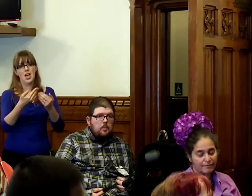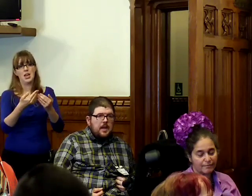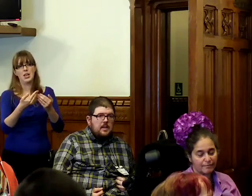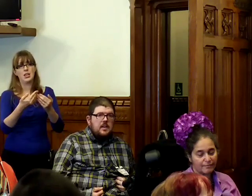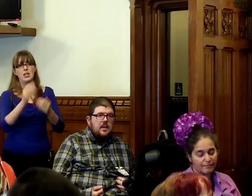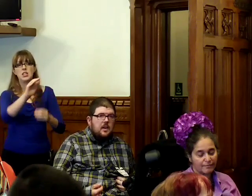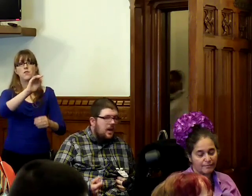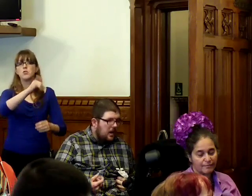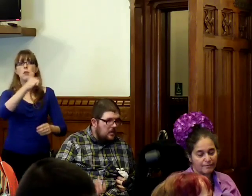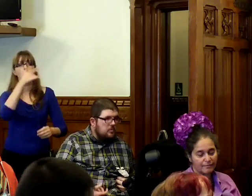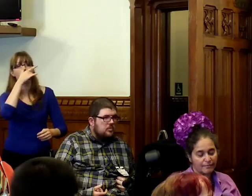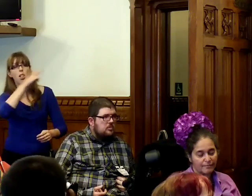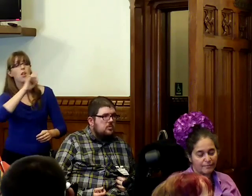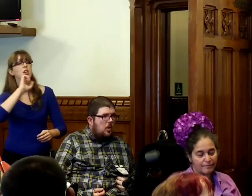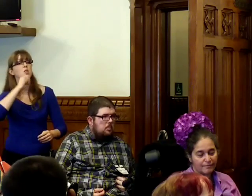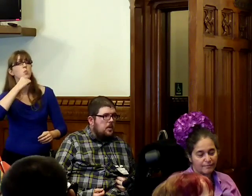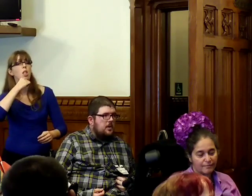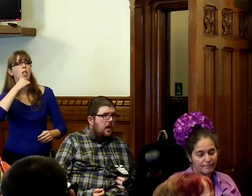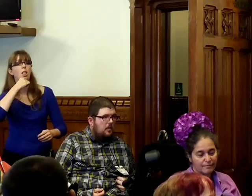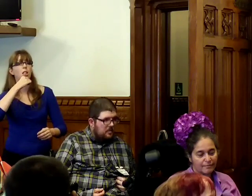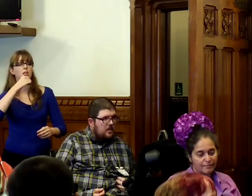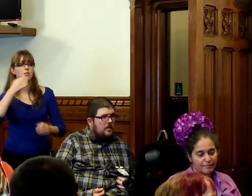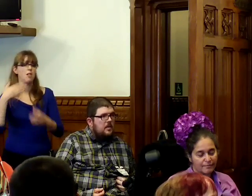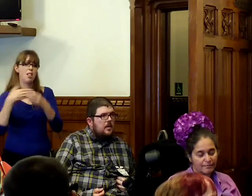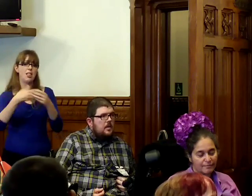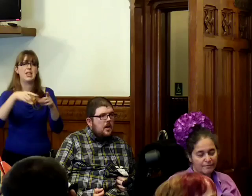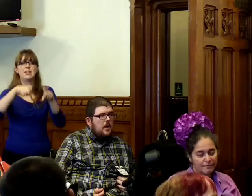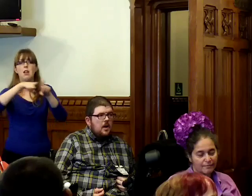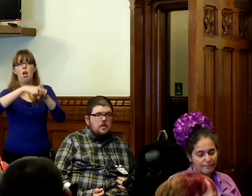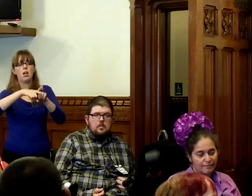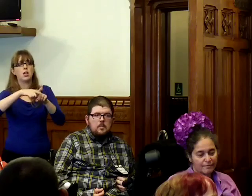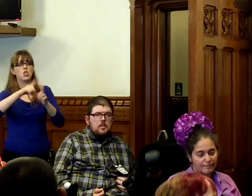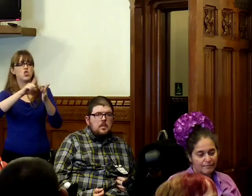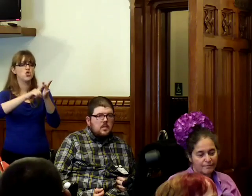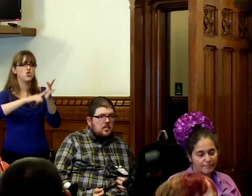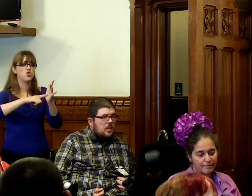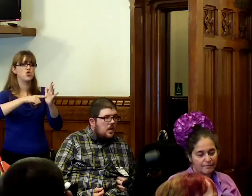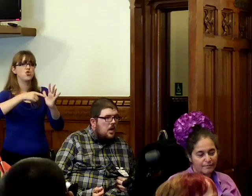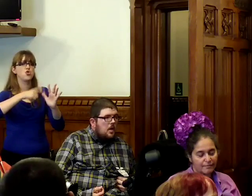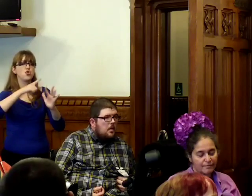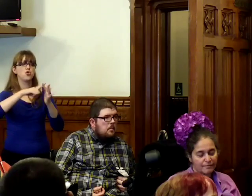Jeremy Corbyn, John McDonnell.